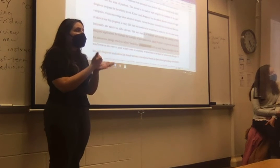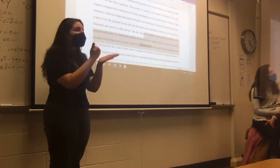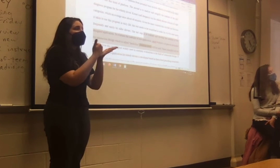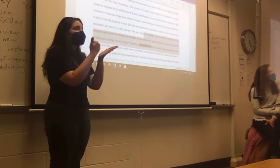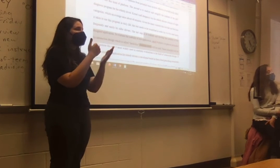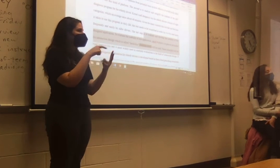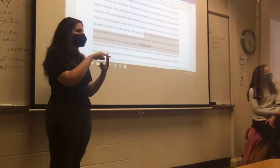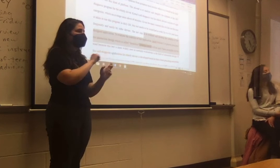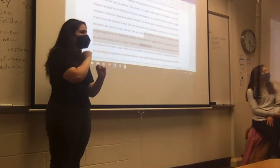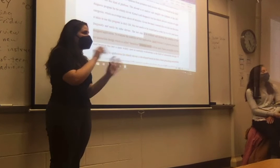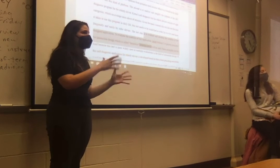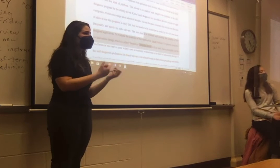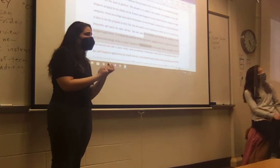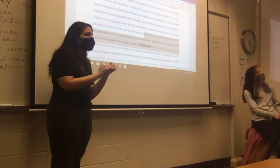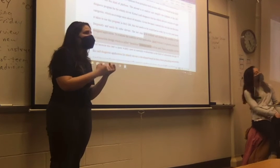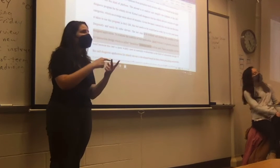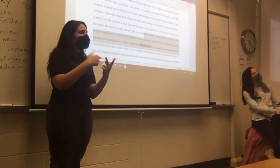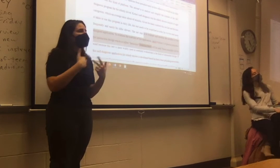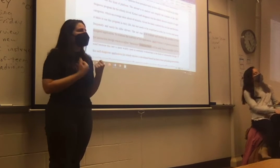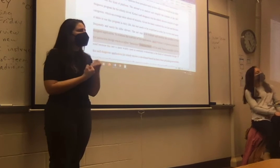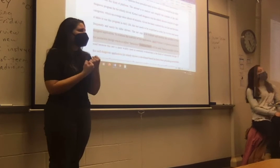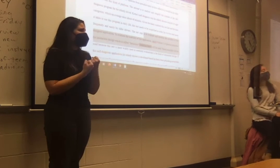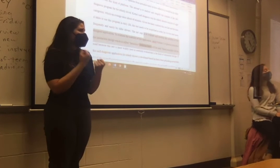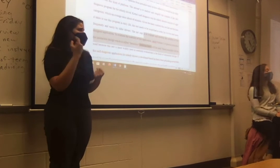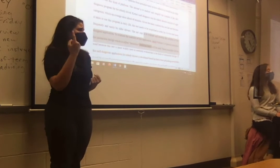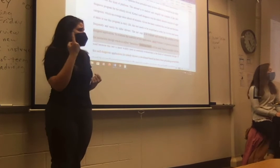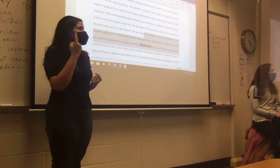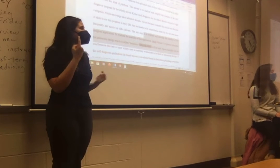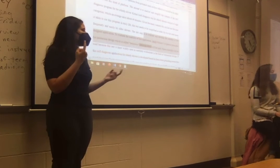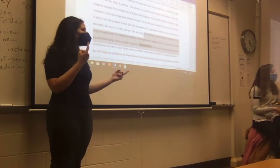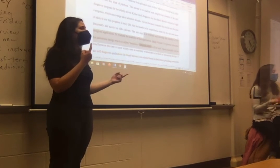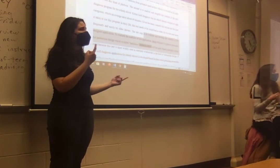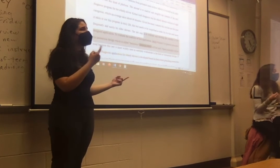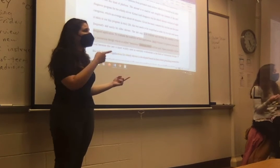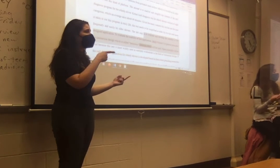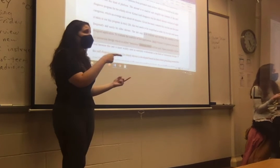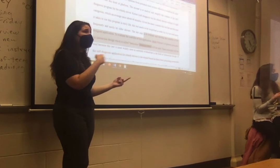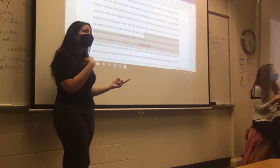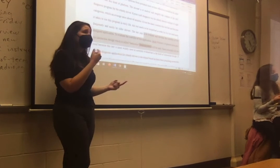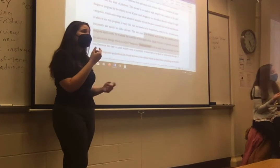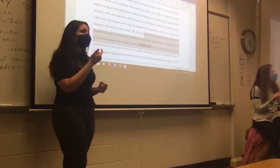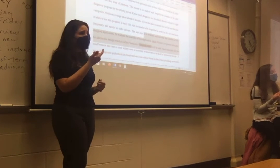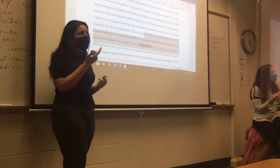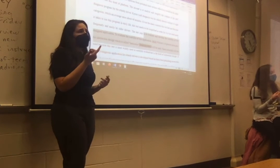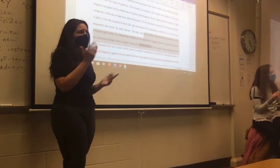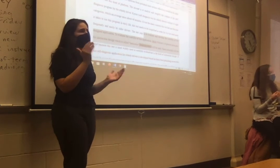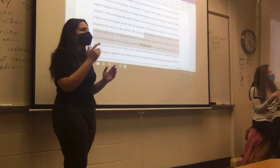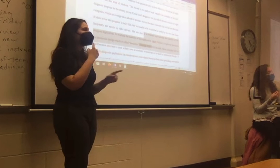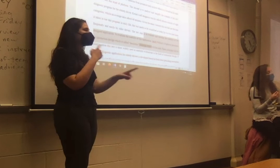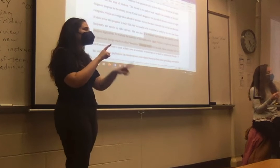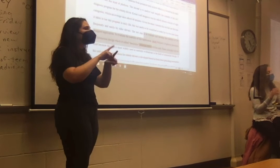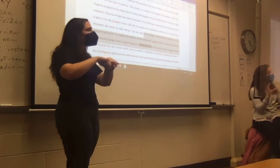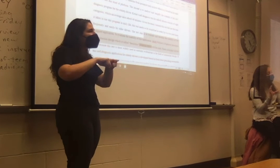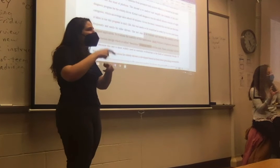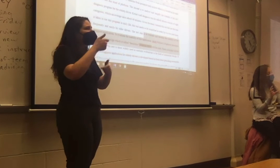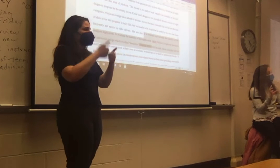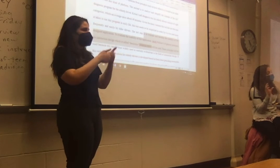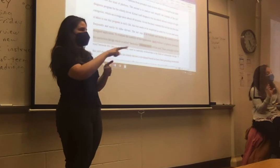with So yeah, maybe in your case you might, a couple options, it depends just what you're testing. You could have two groups of